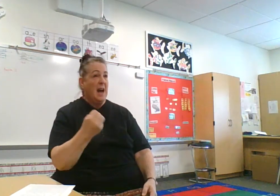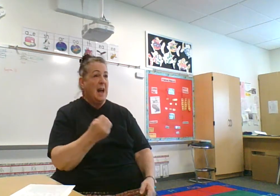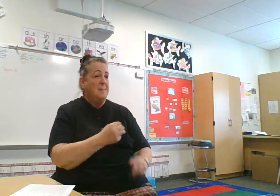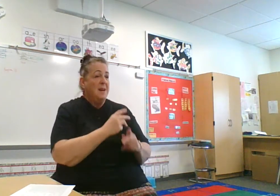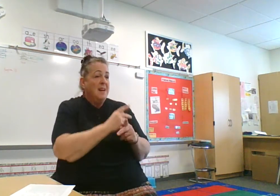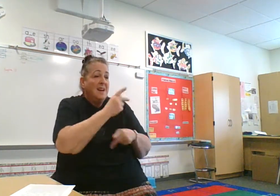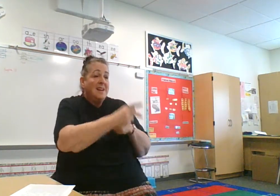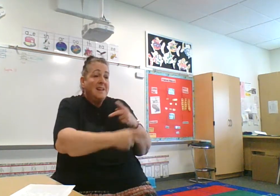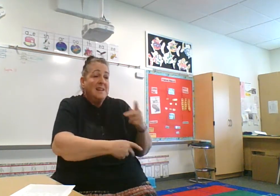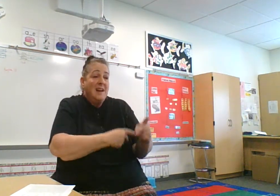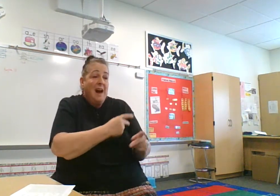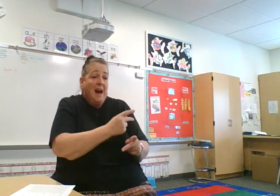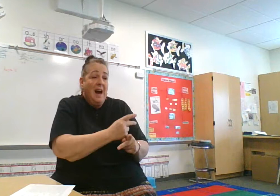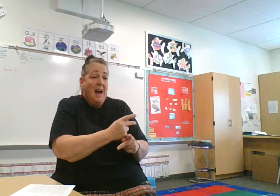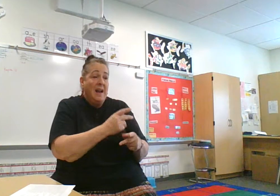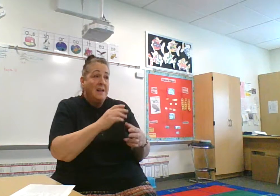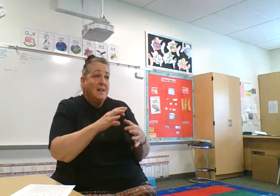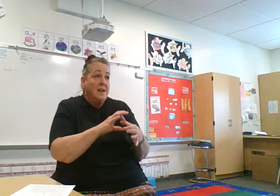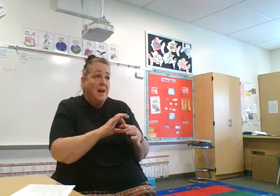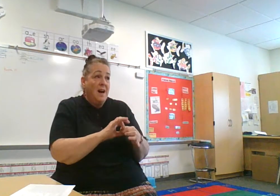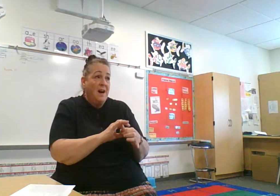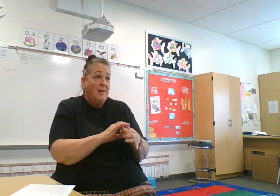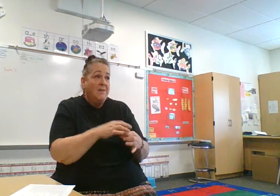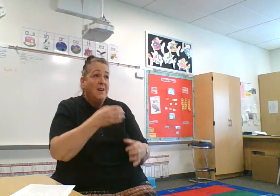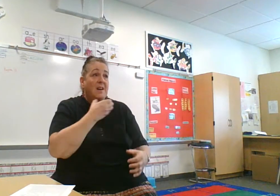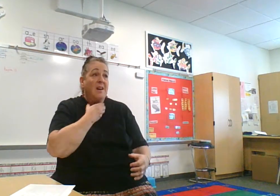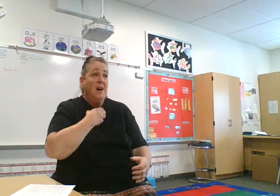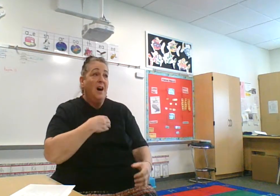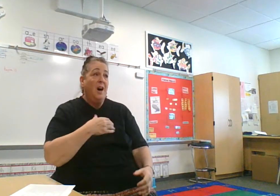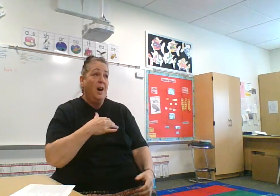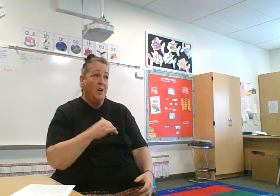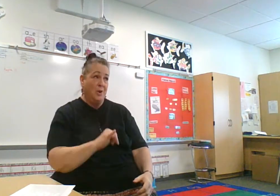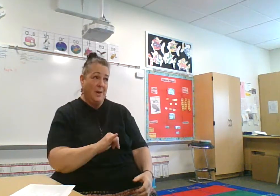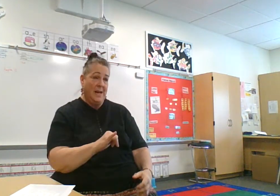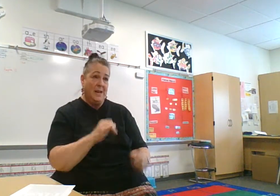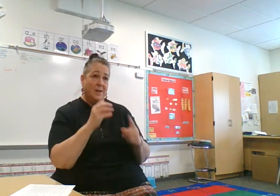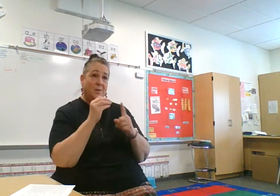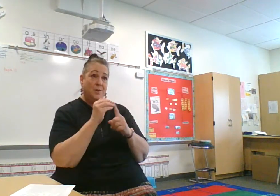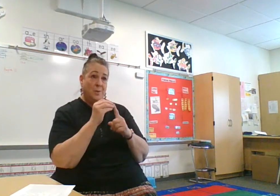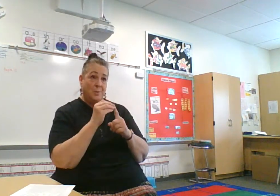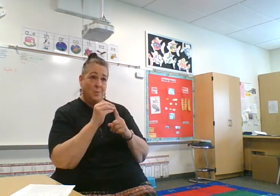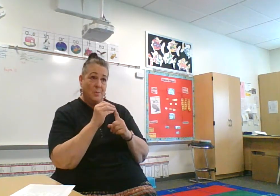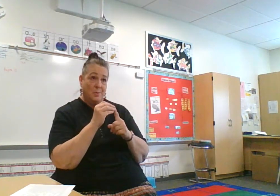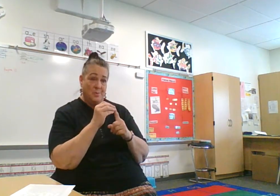I'm kind of hungry too.